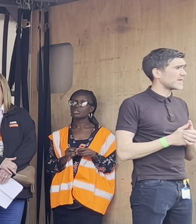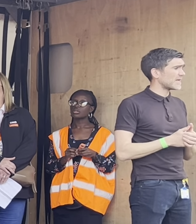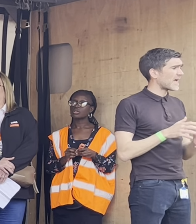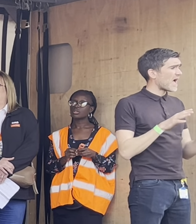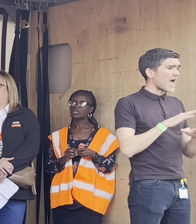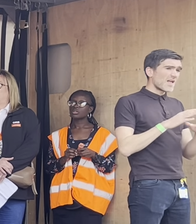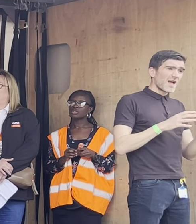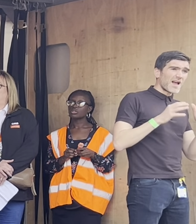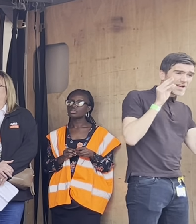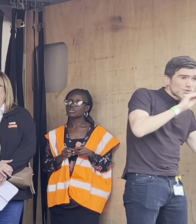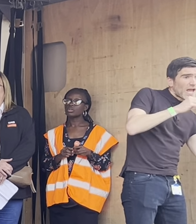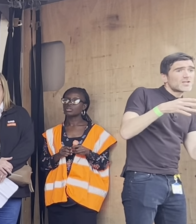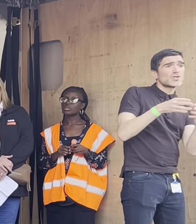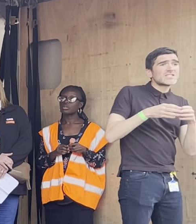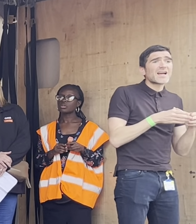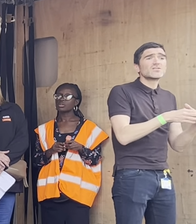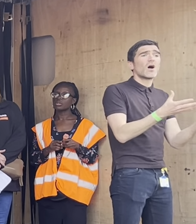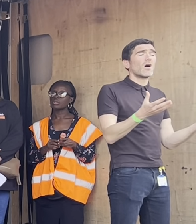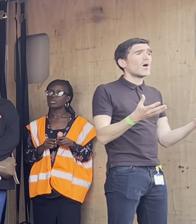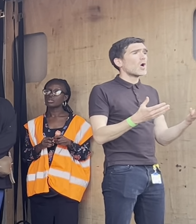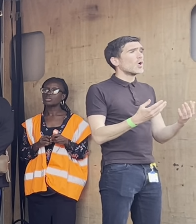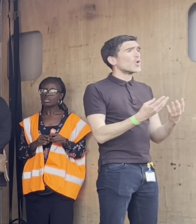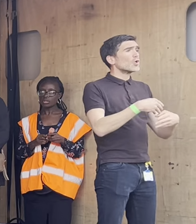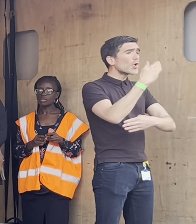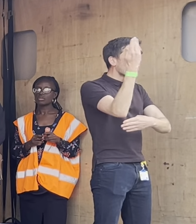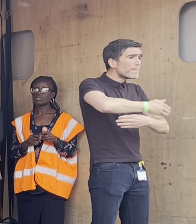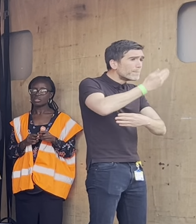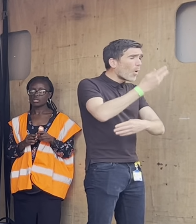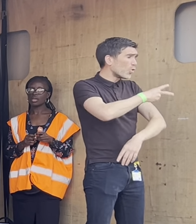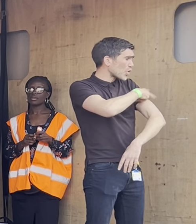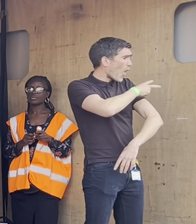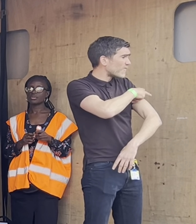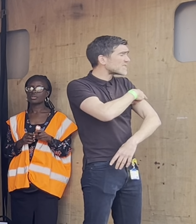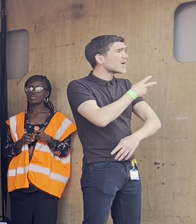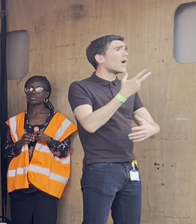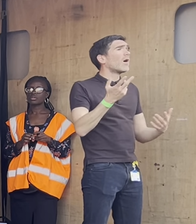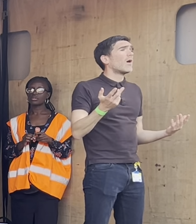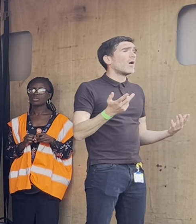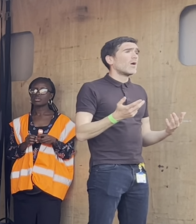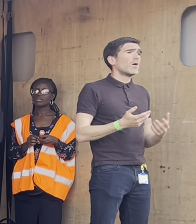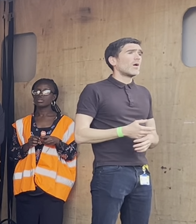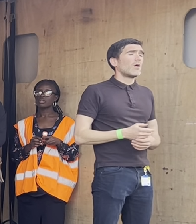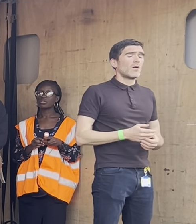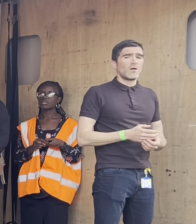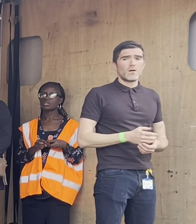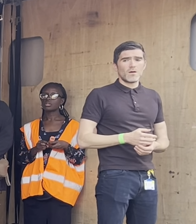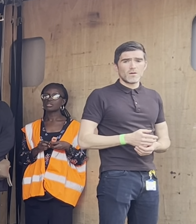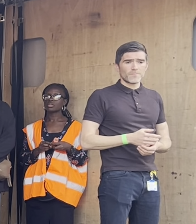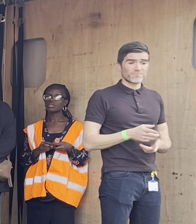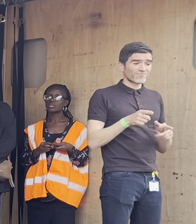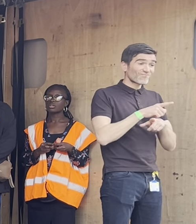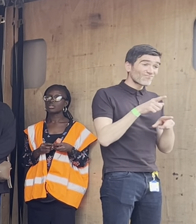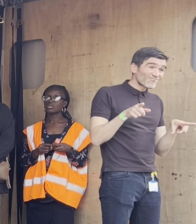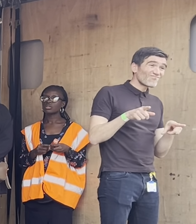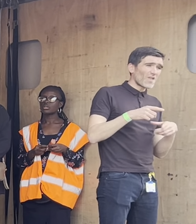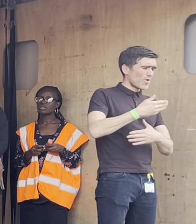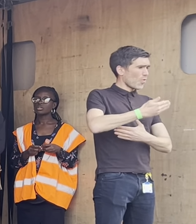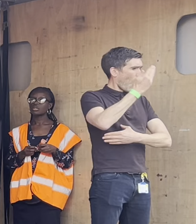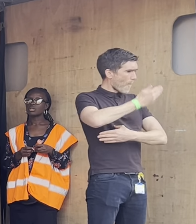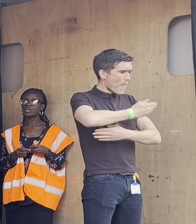education sector, but also the border guards, the border officers. I do apologise, border officers, because I can tell you what, that the